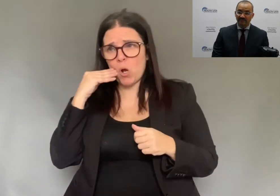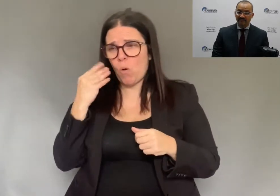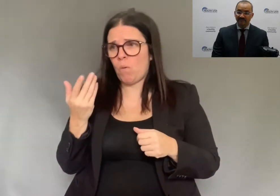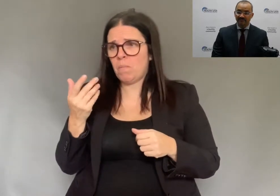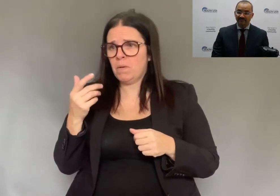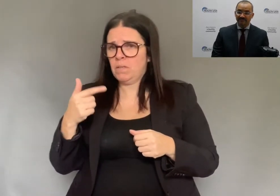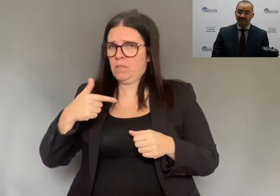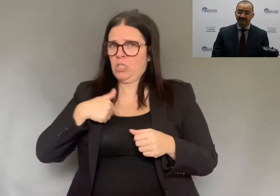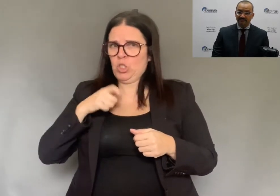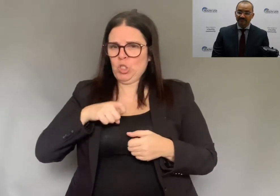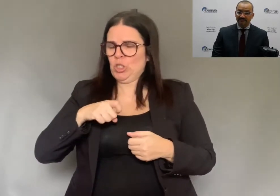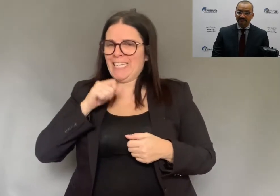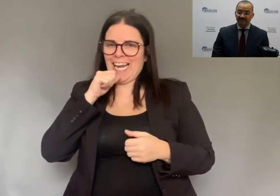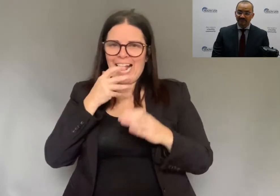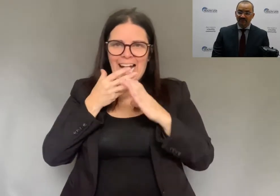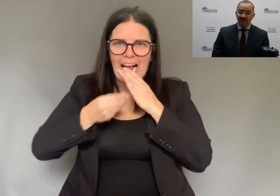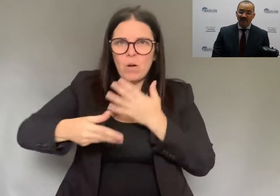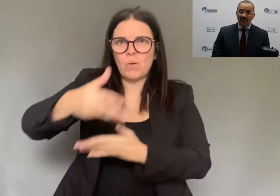very concerned.